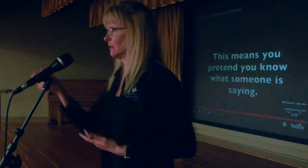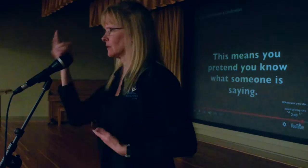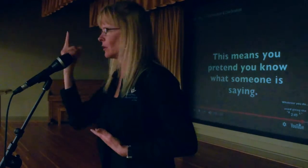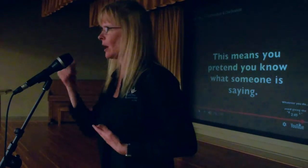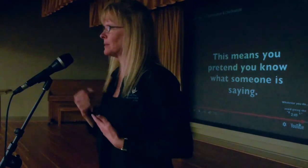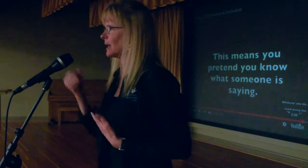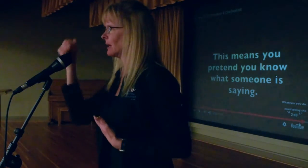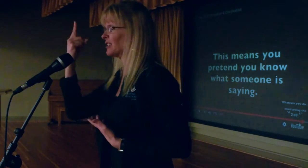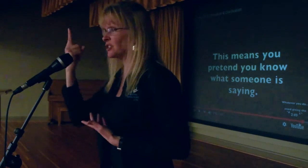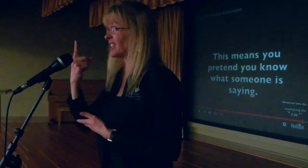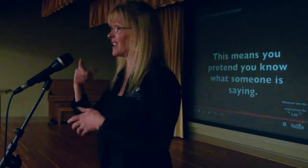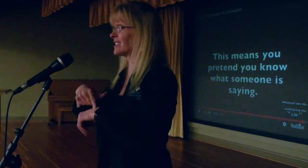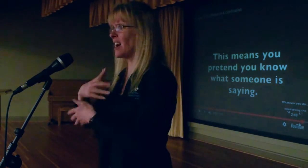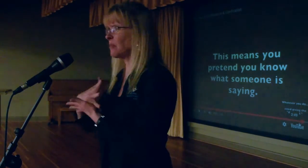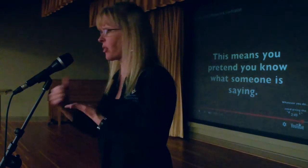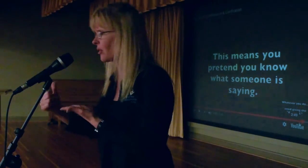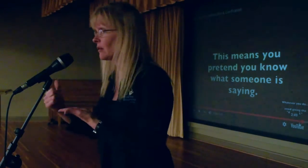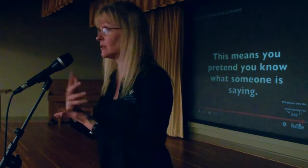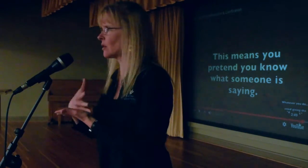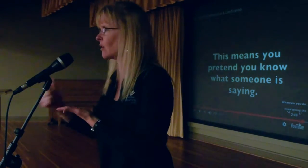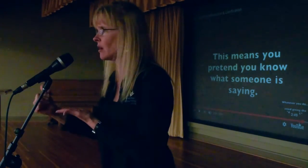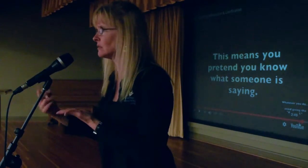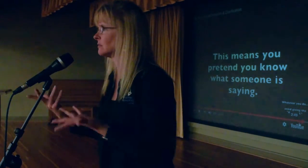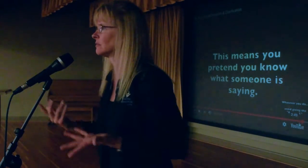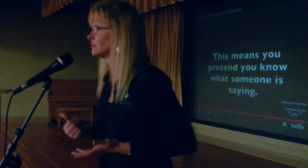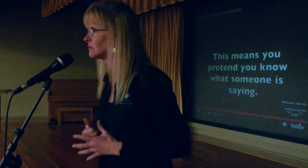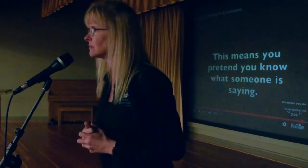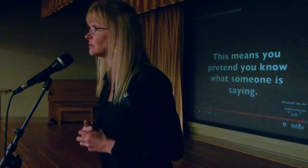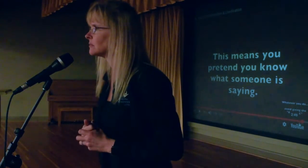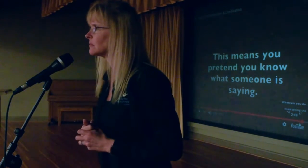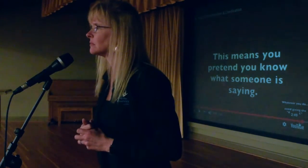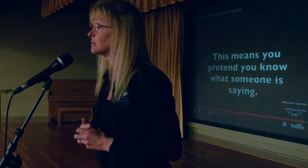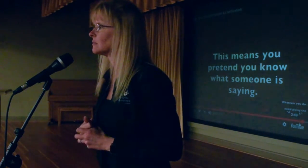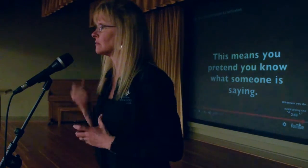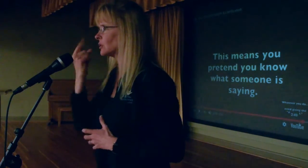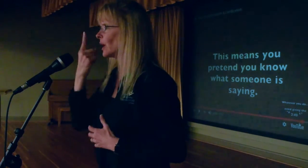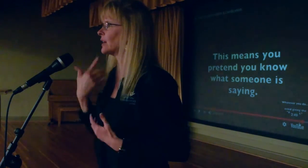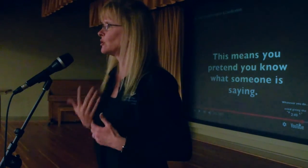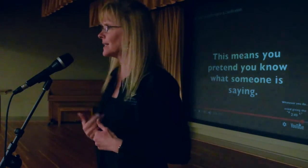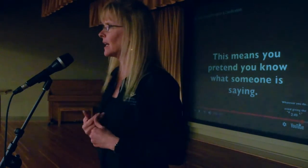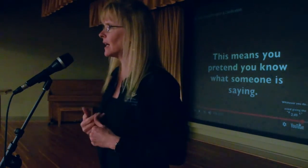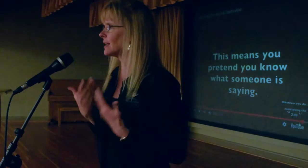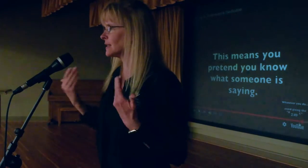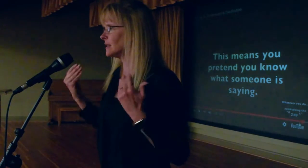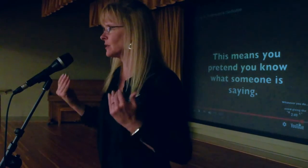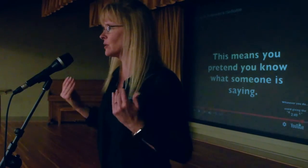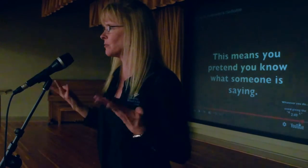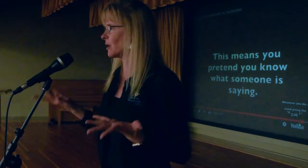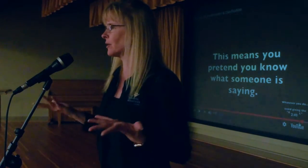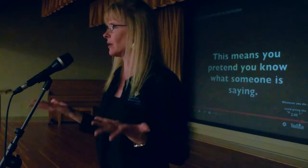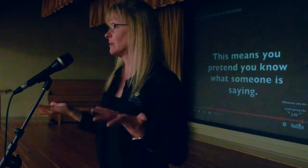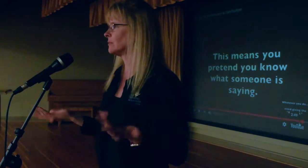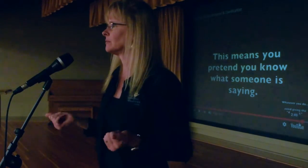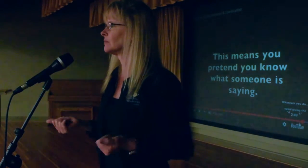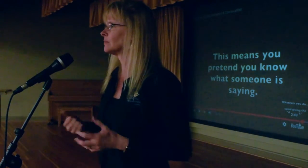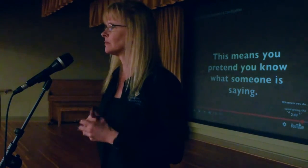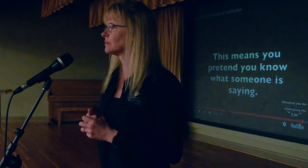so I'm signing, understand, time, it's all gone. So I can use that as a discourse marker.